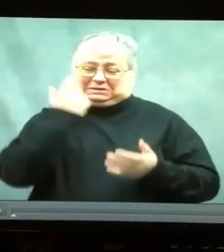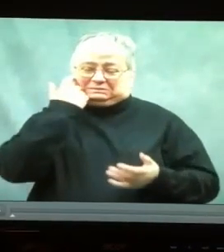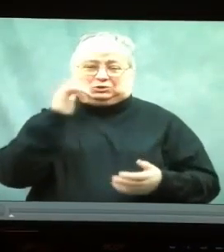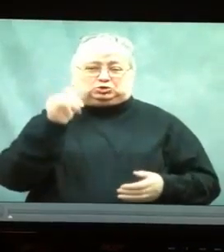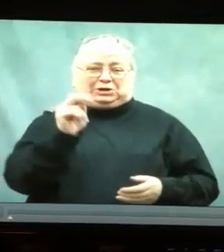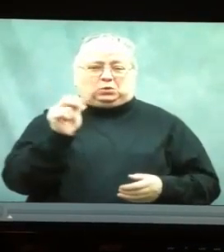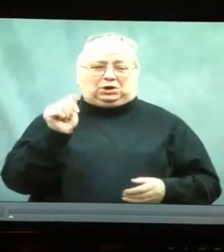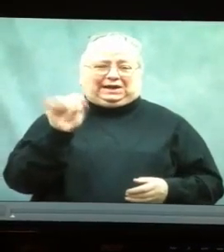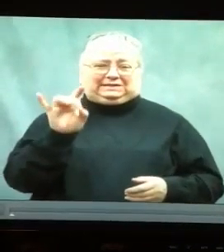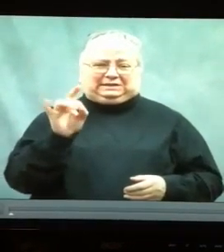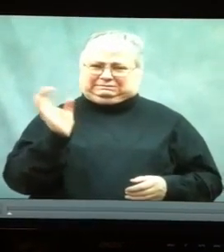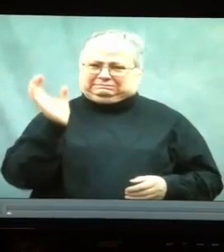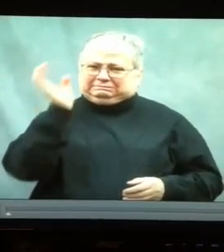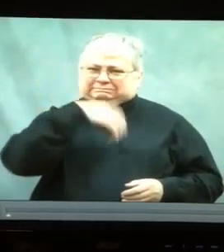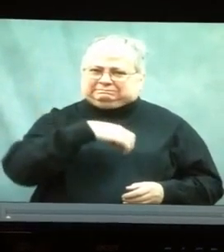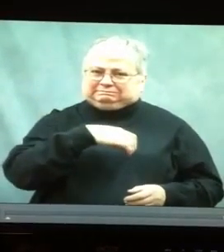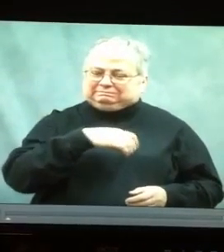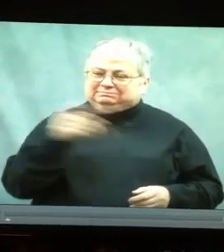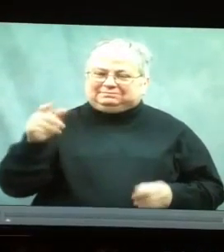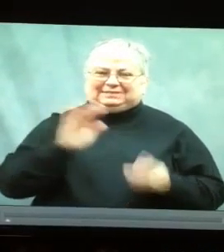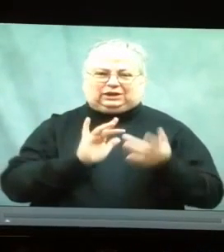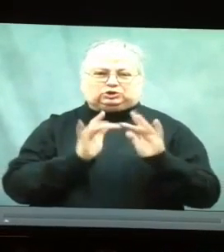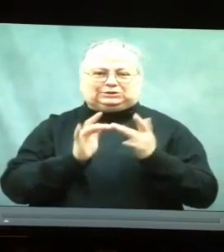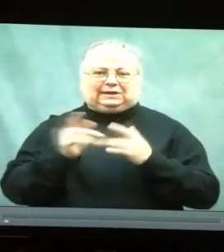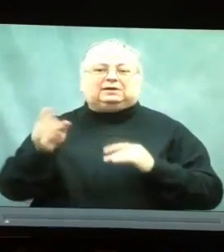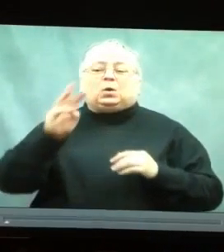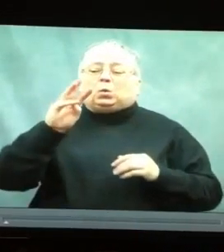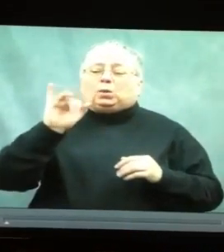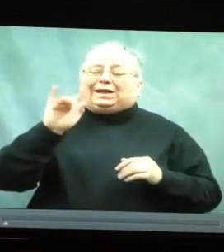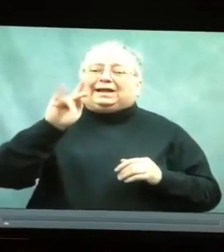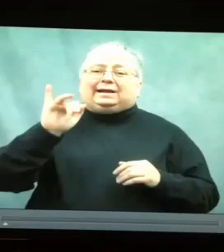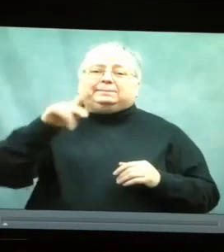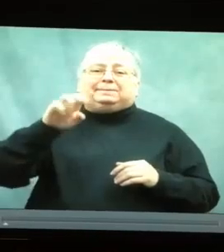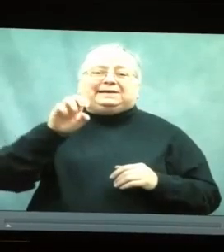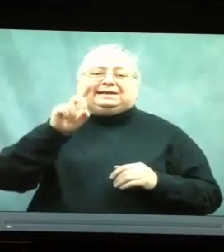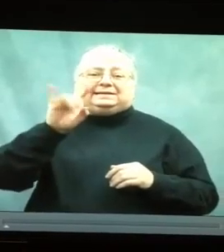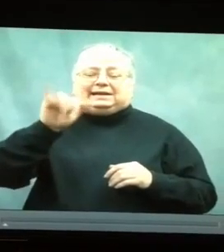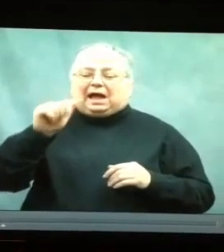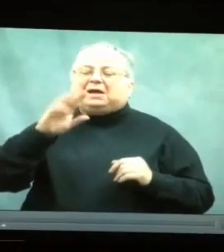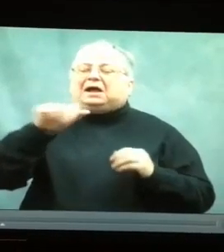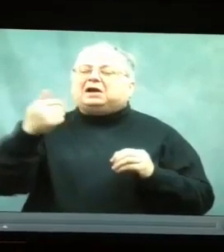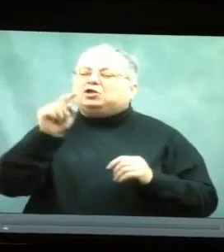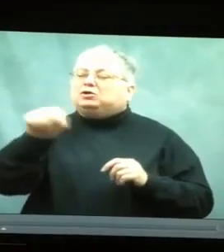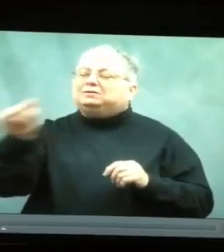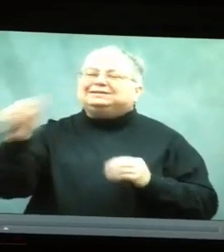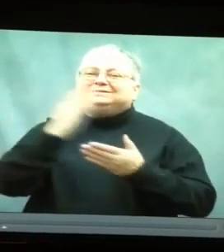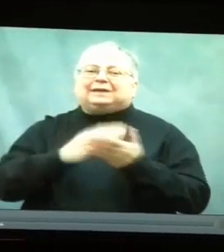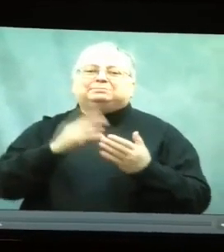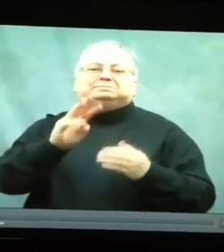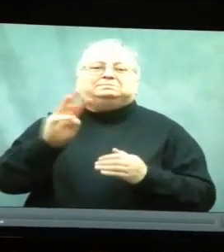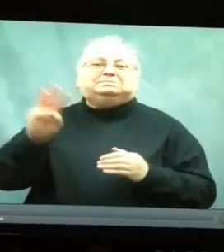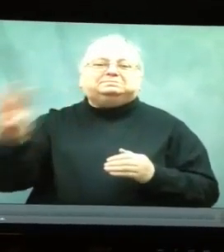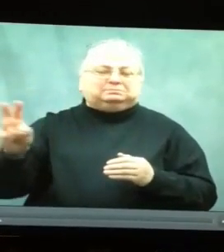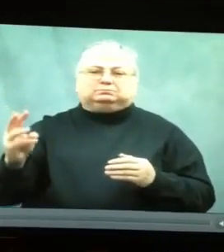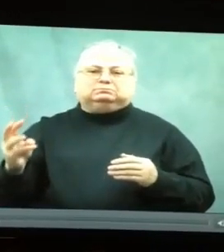Maybe you've noticed something that happened recently that was kind of strange with the internet. There were some